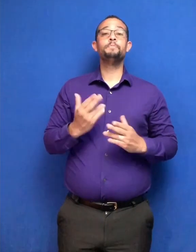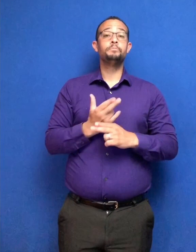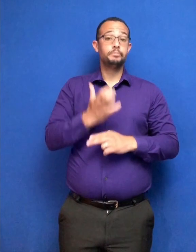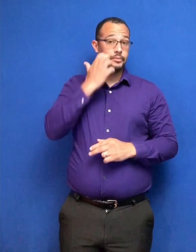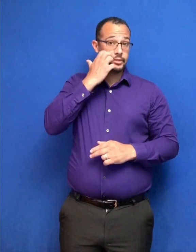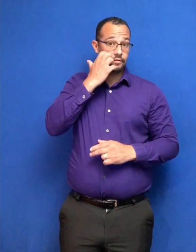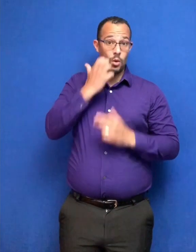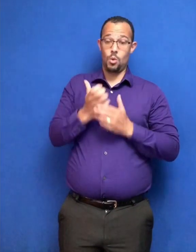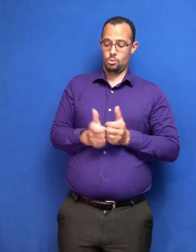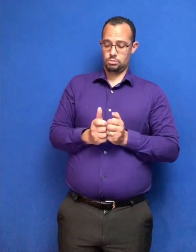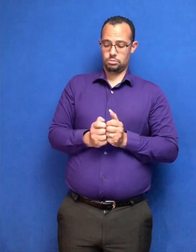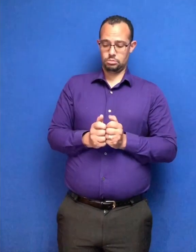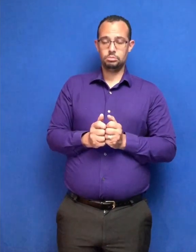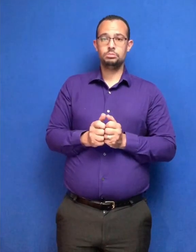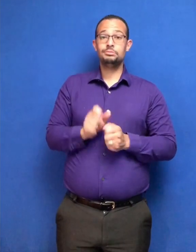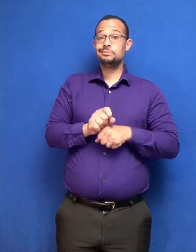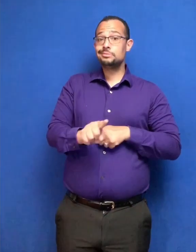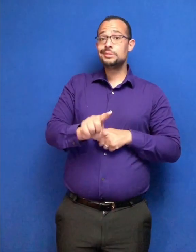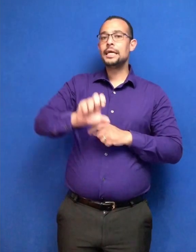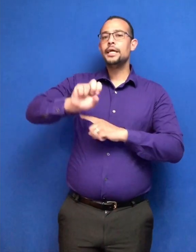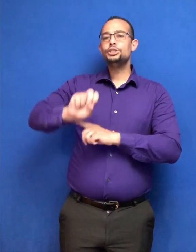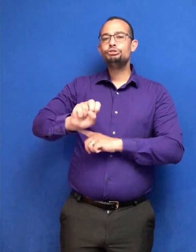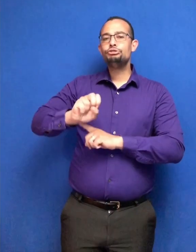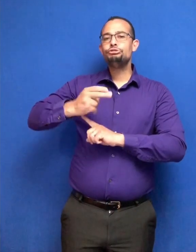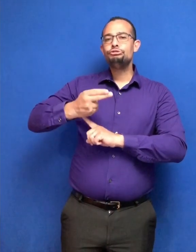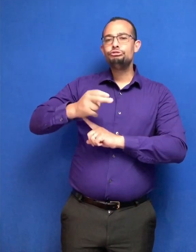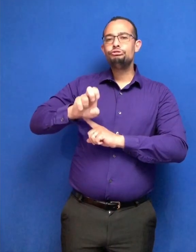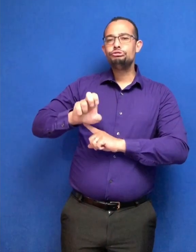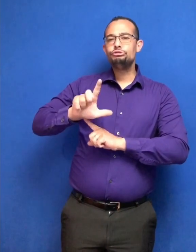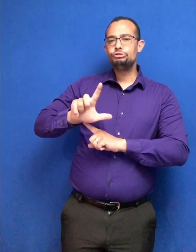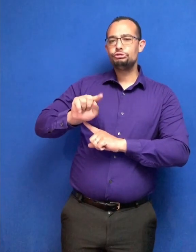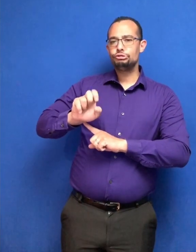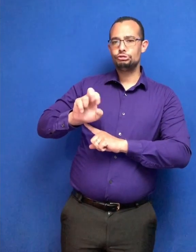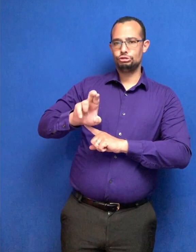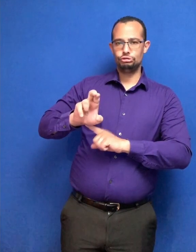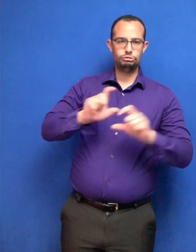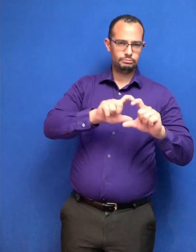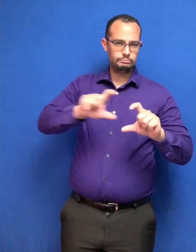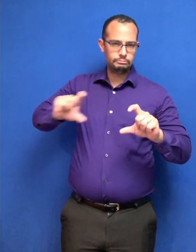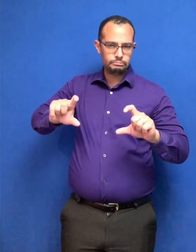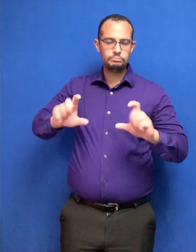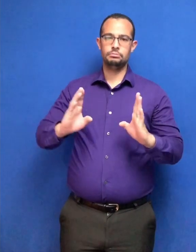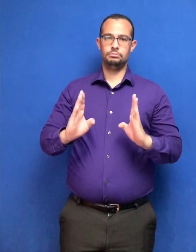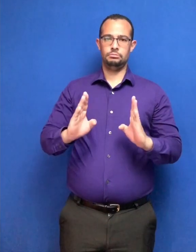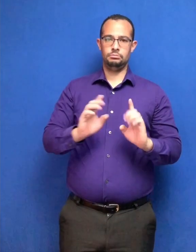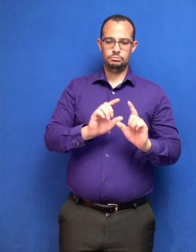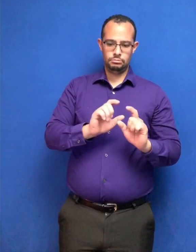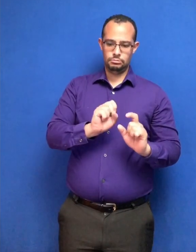text shelter, all capitals, SHELTER,